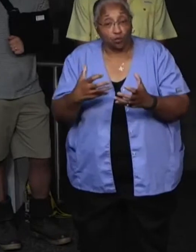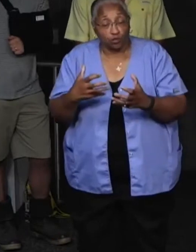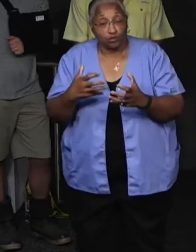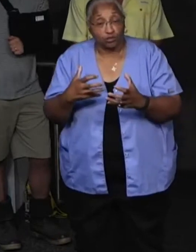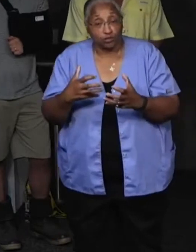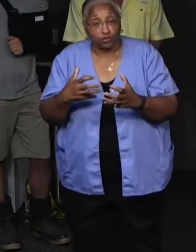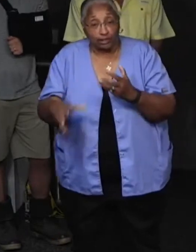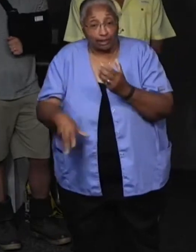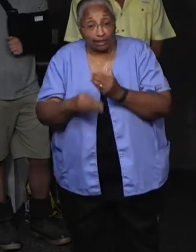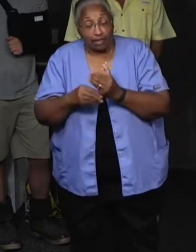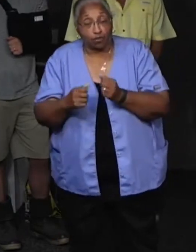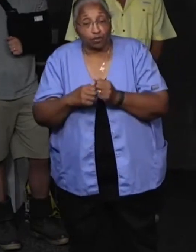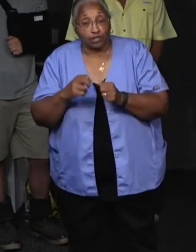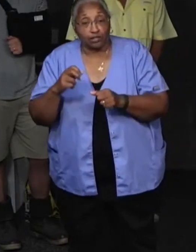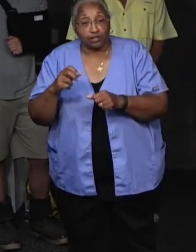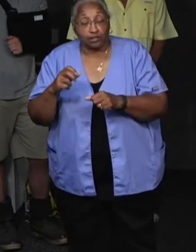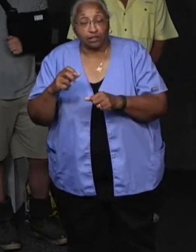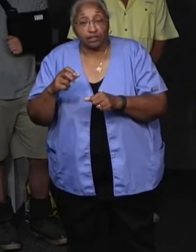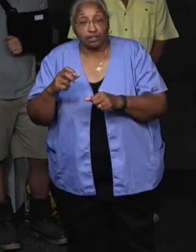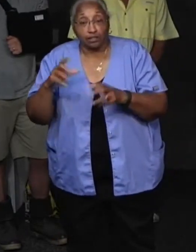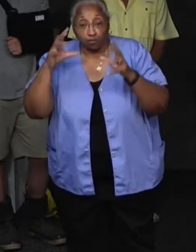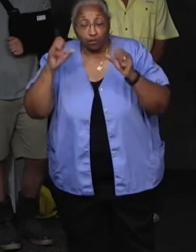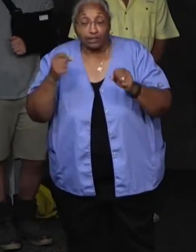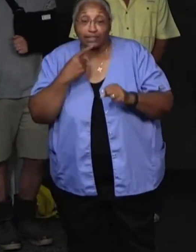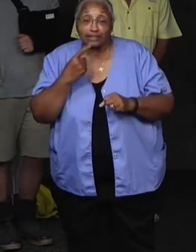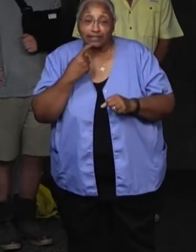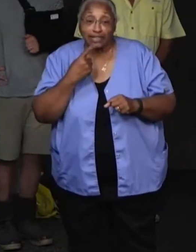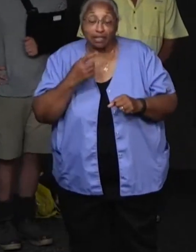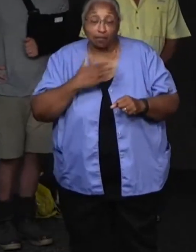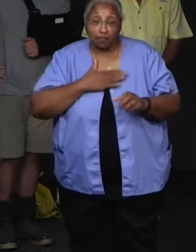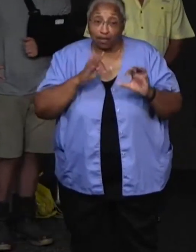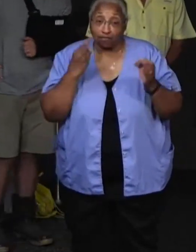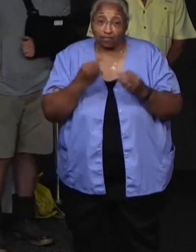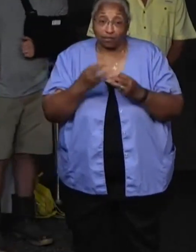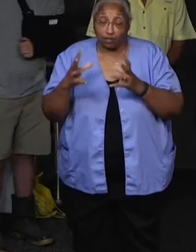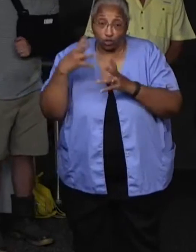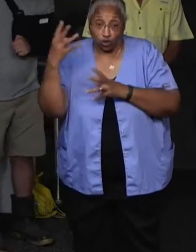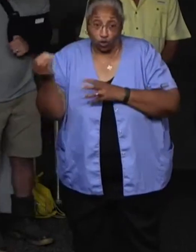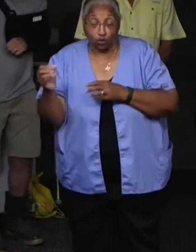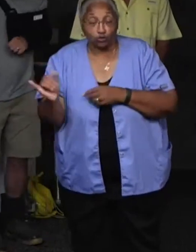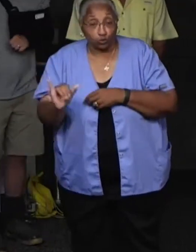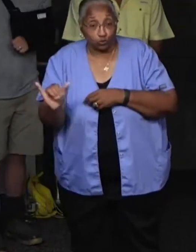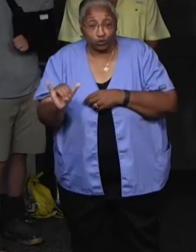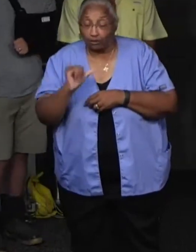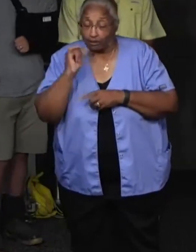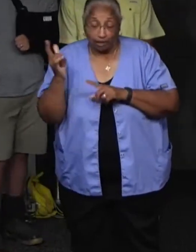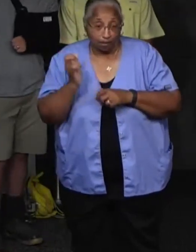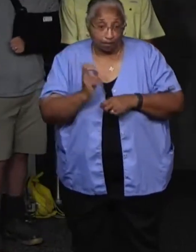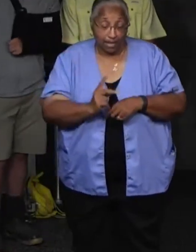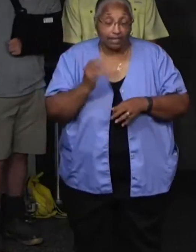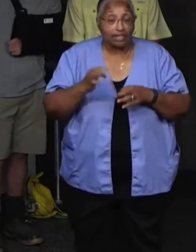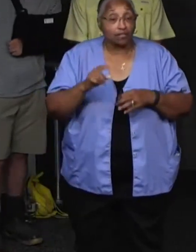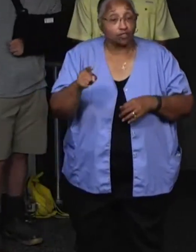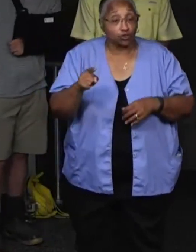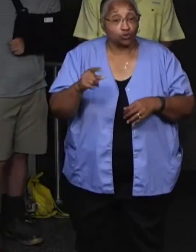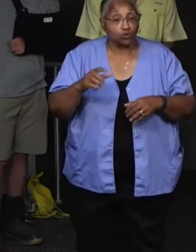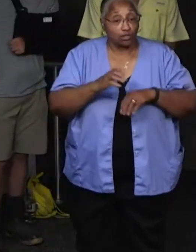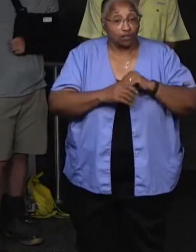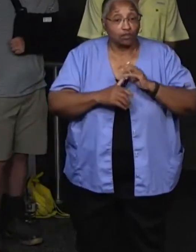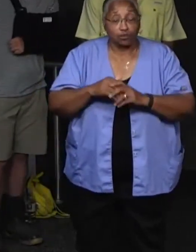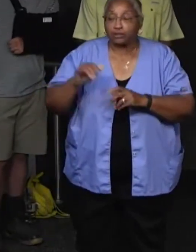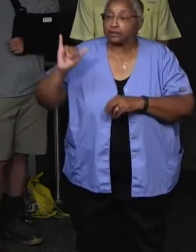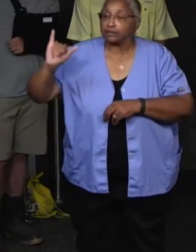parish president said. My family has gone to. They haven't been back. I would advise, if you are in a comfortable place, please stay.